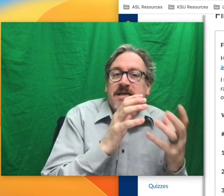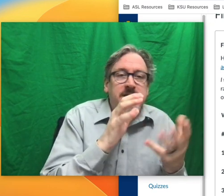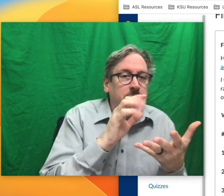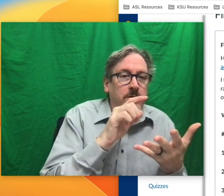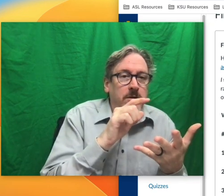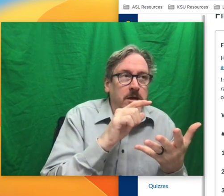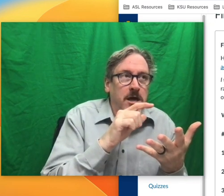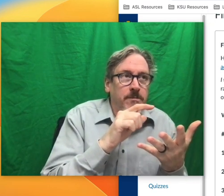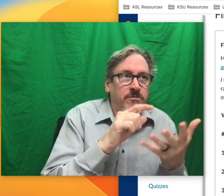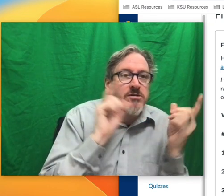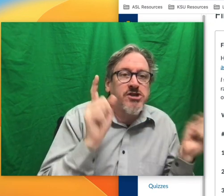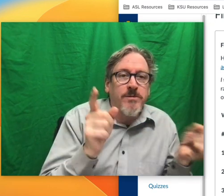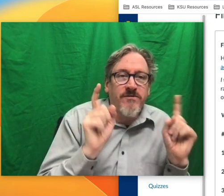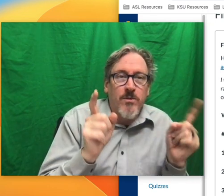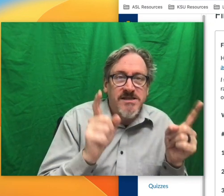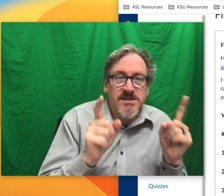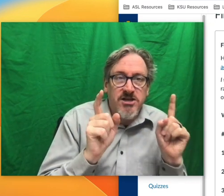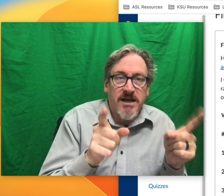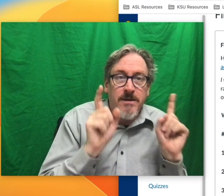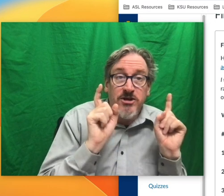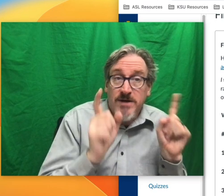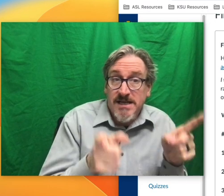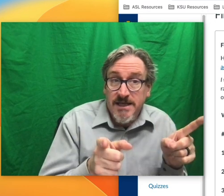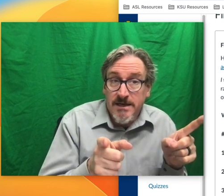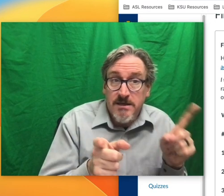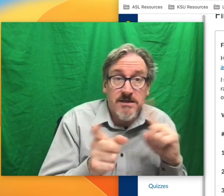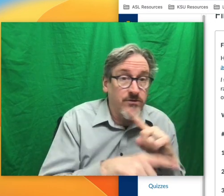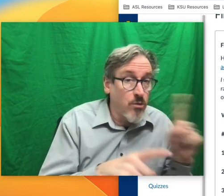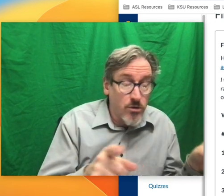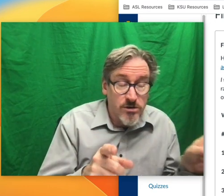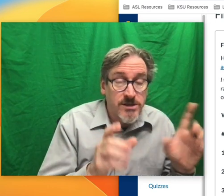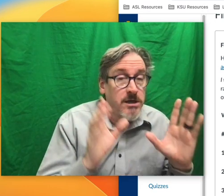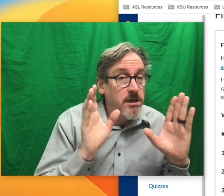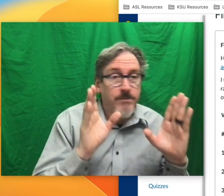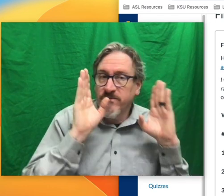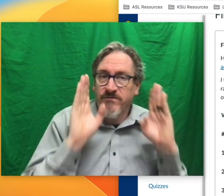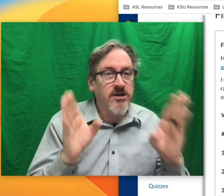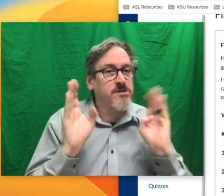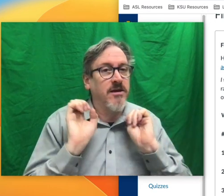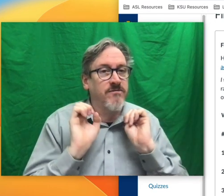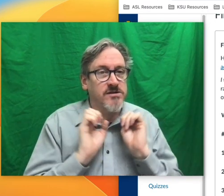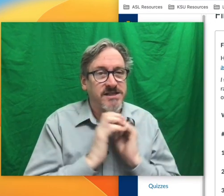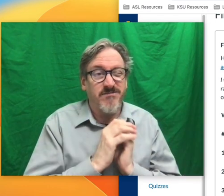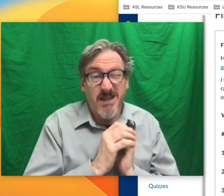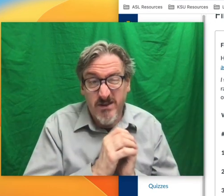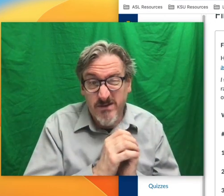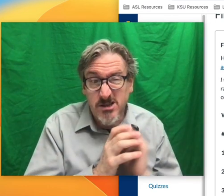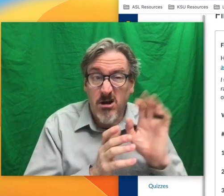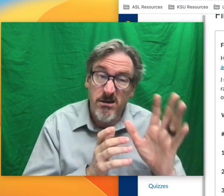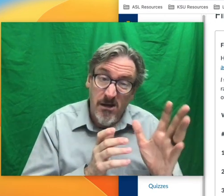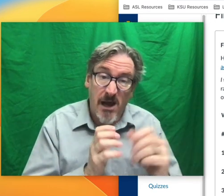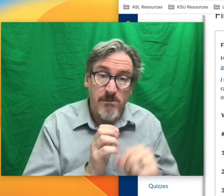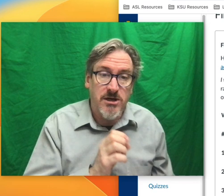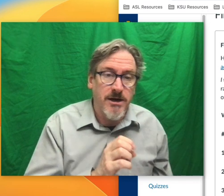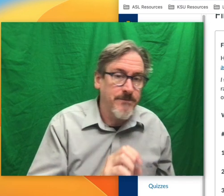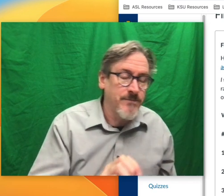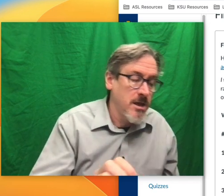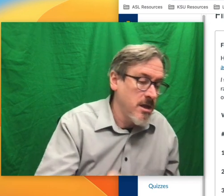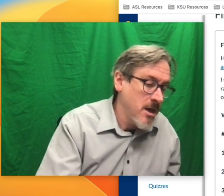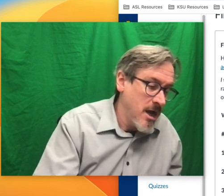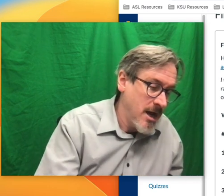Just because there are so many different ways a title can be translated, different orders. Fingerspell it first, even if it's long. I'm